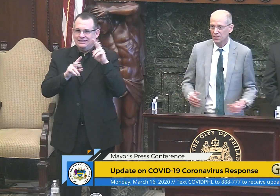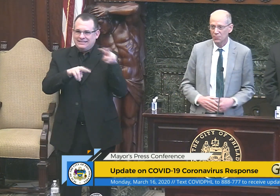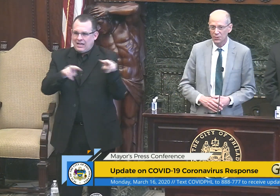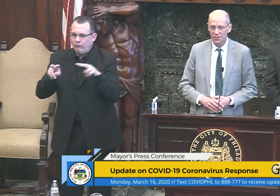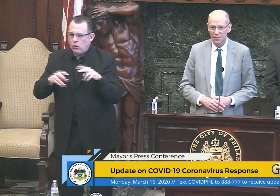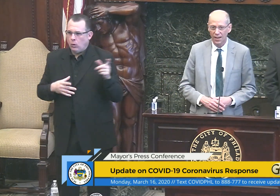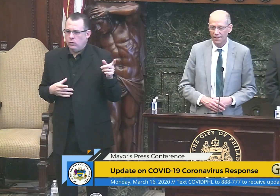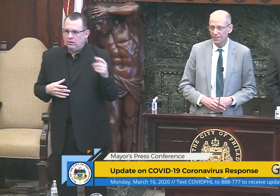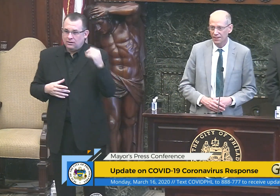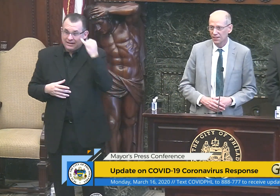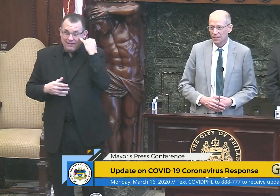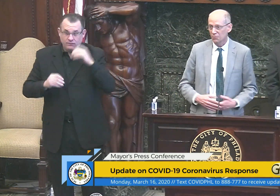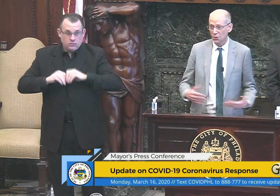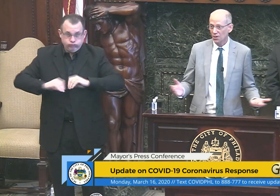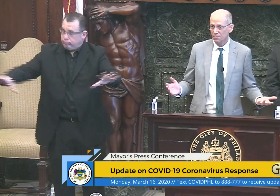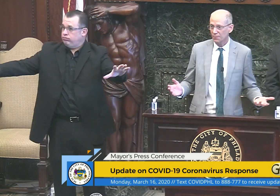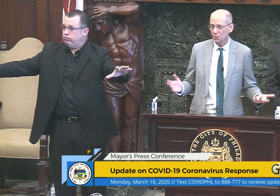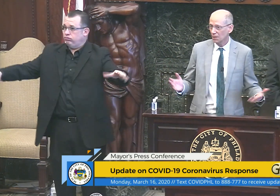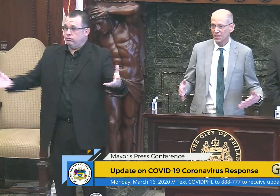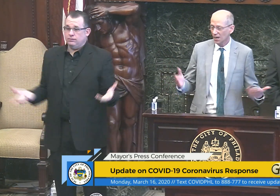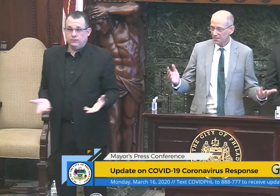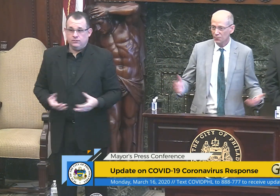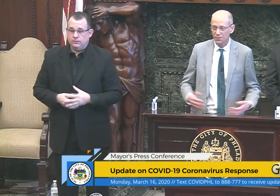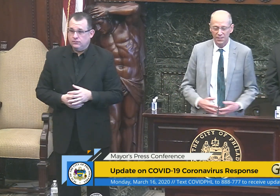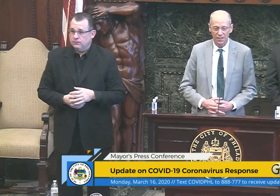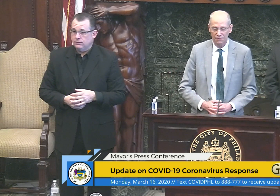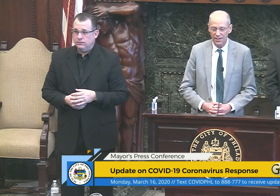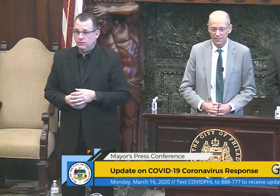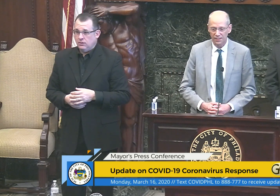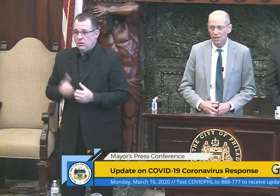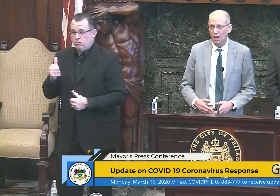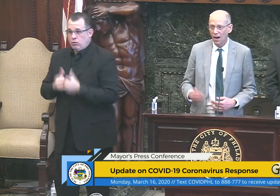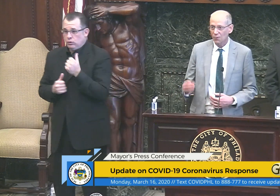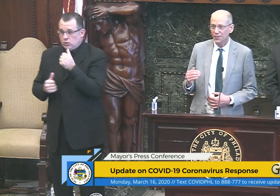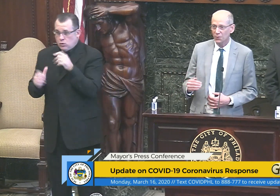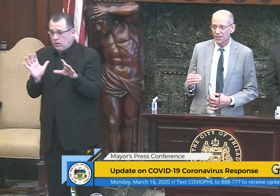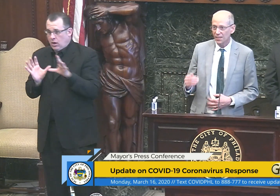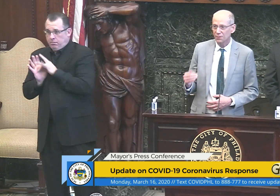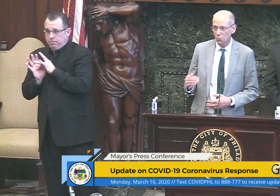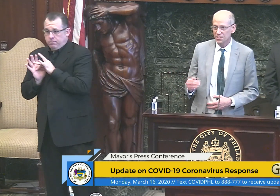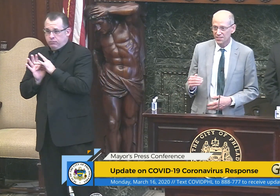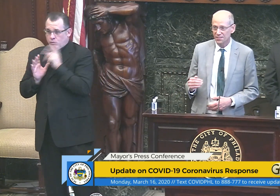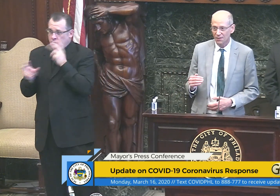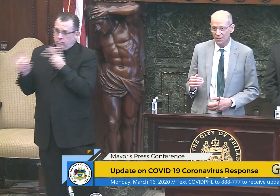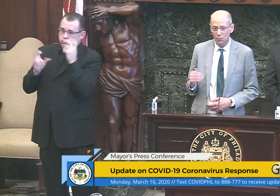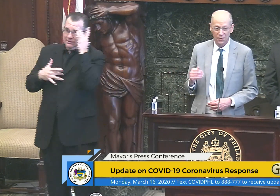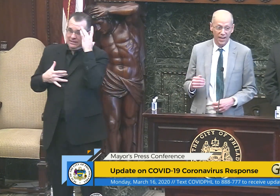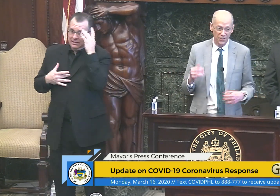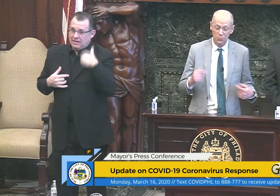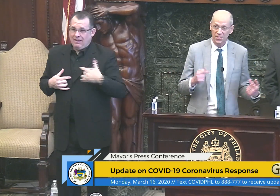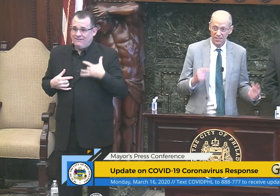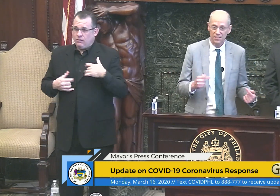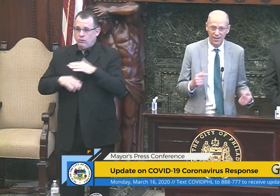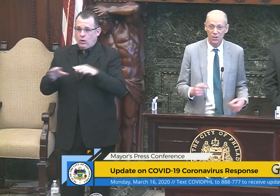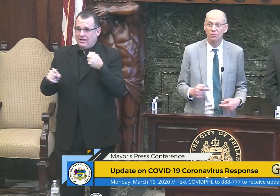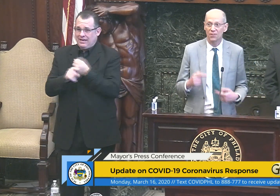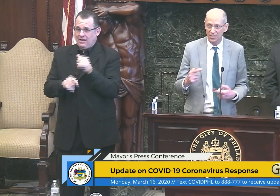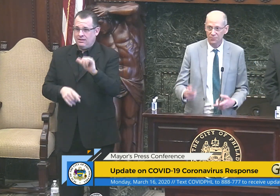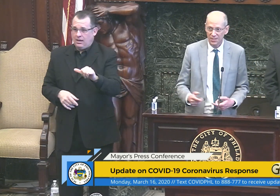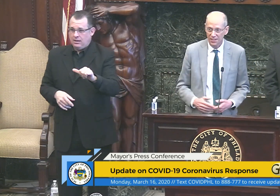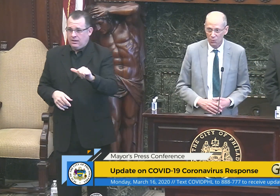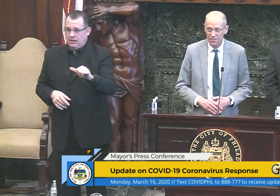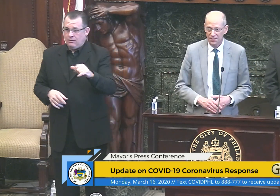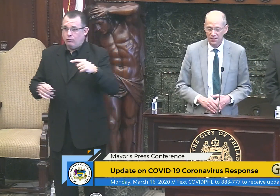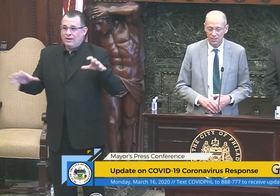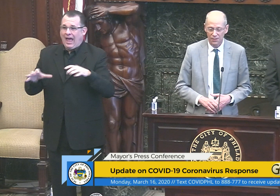released throughout the community and that the majority of people who come in contact with it get infected, I don't think we're going to hit the worst-case scenario. The actions we're taking today are to prevent